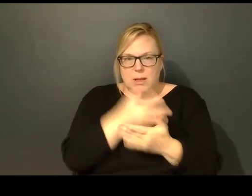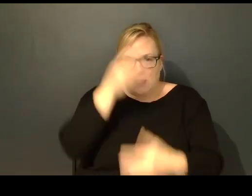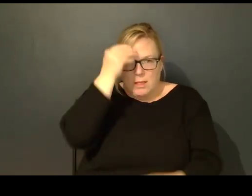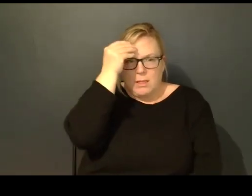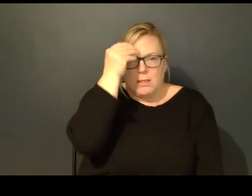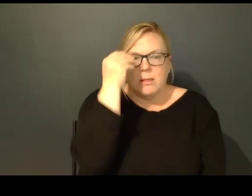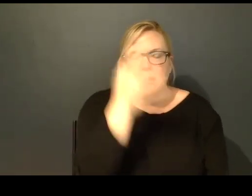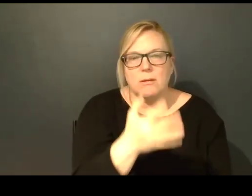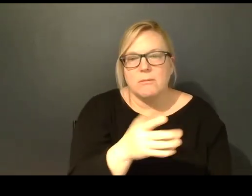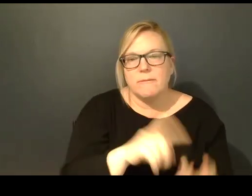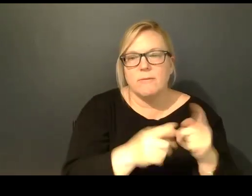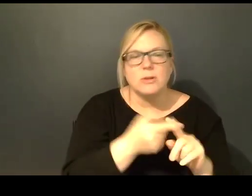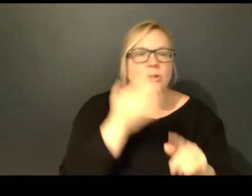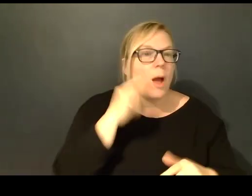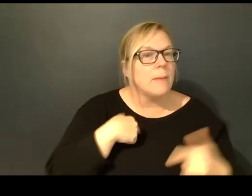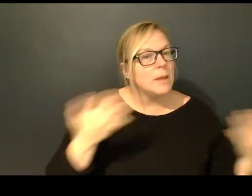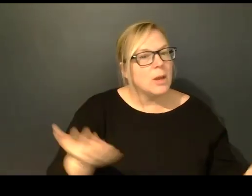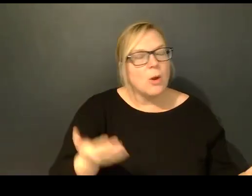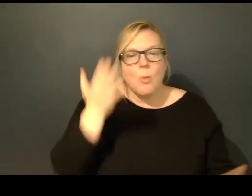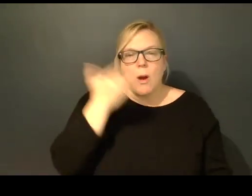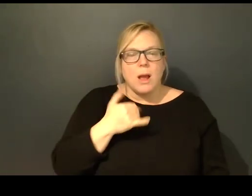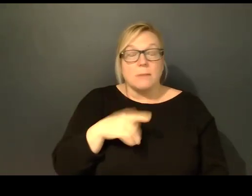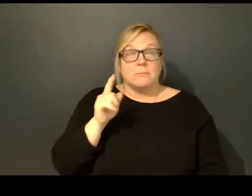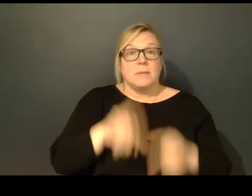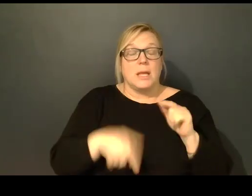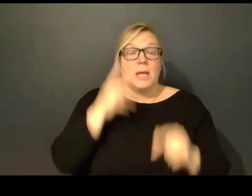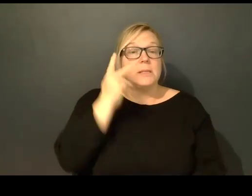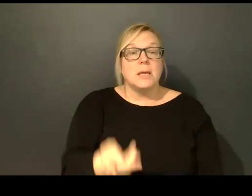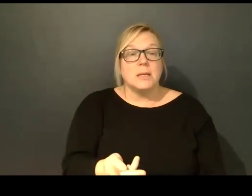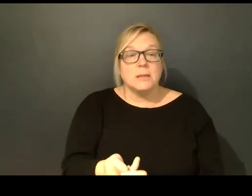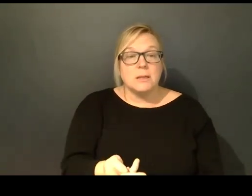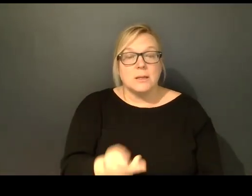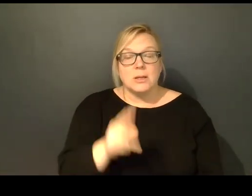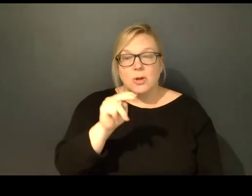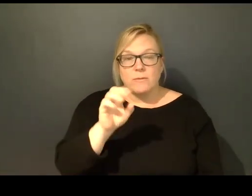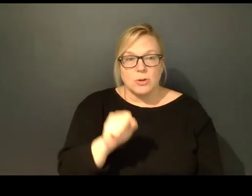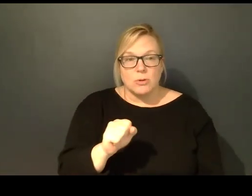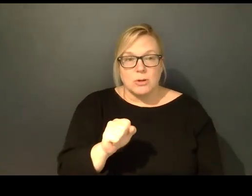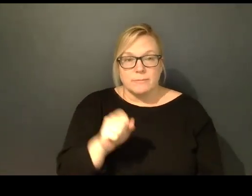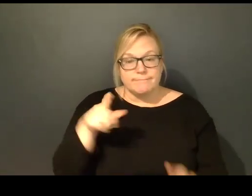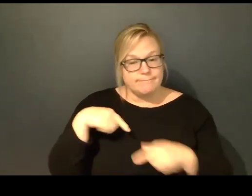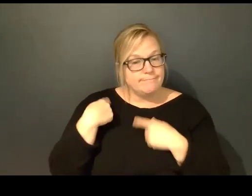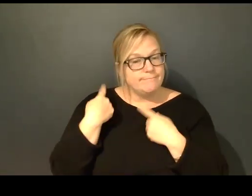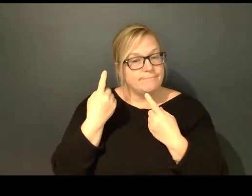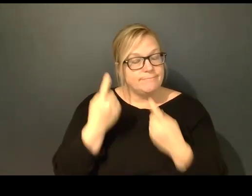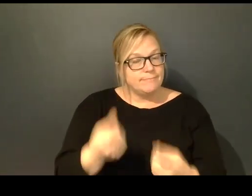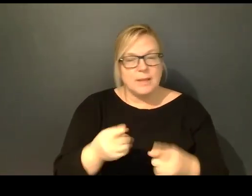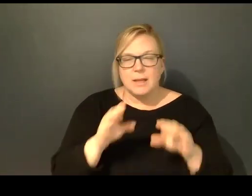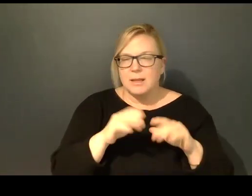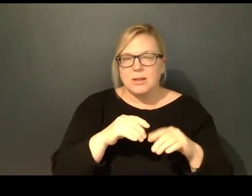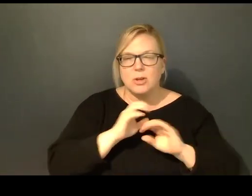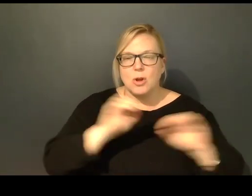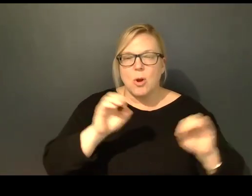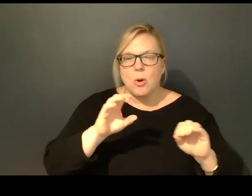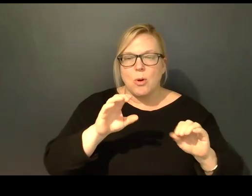there, because to this day, Nova Scotia has not put that into code, and